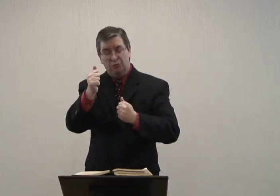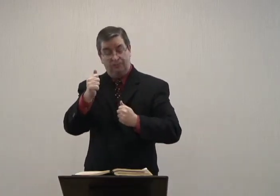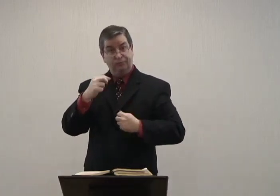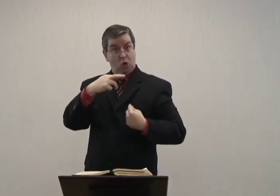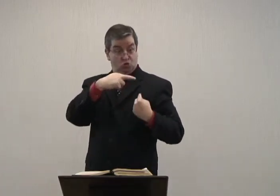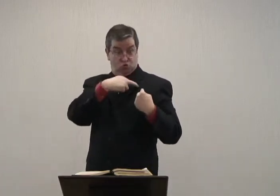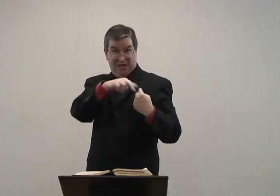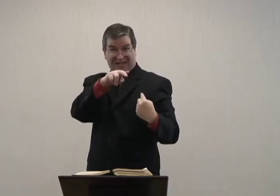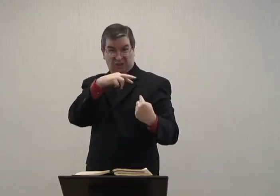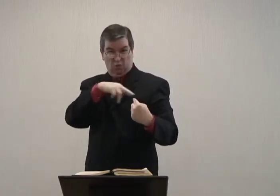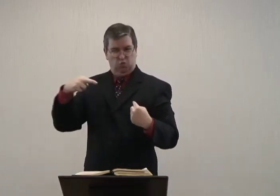It's interesting.